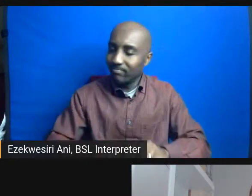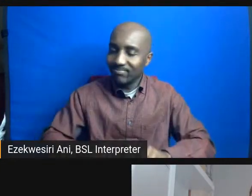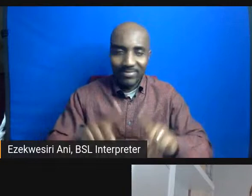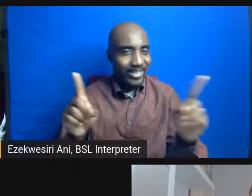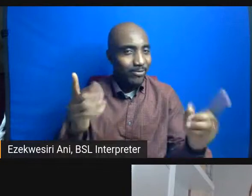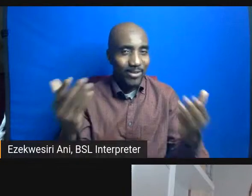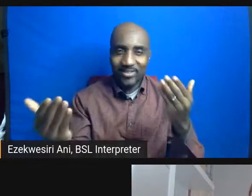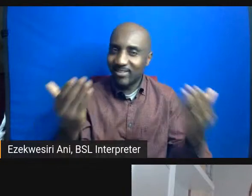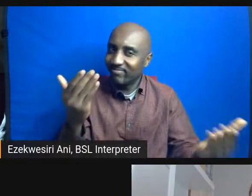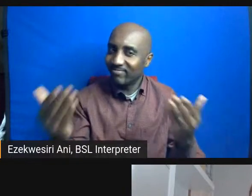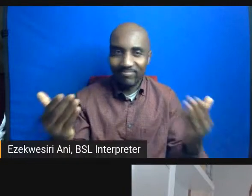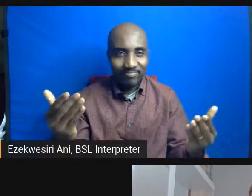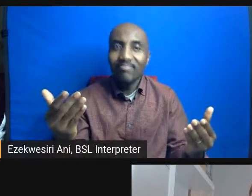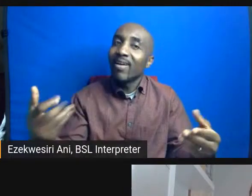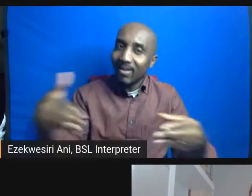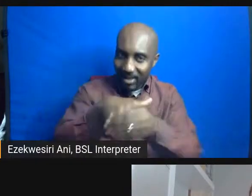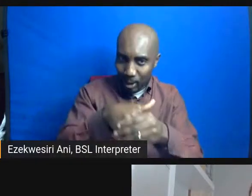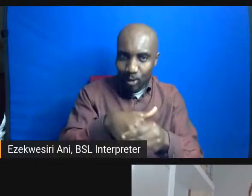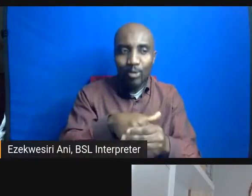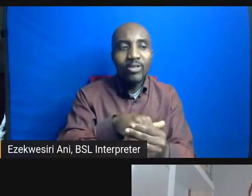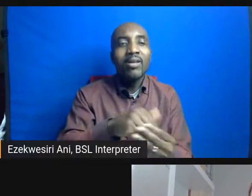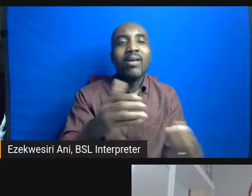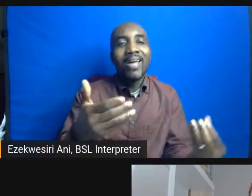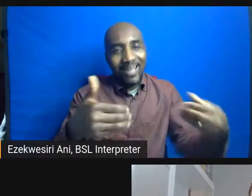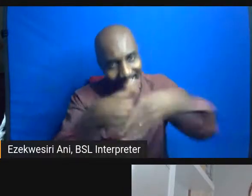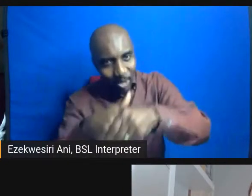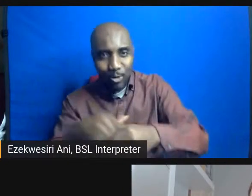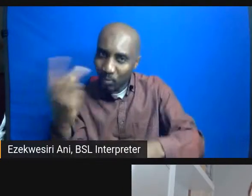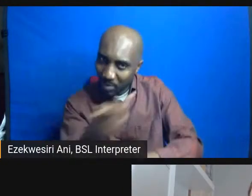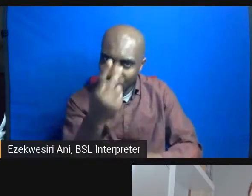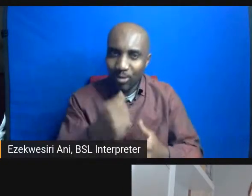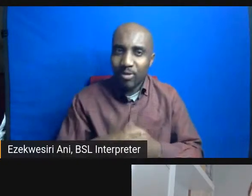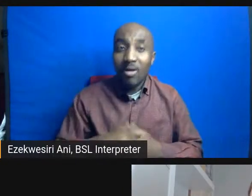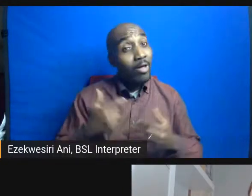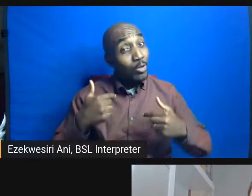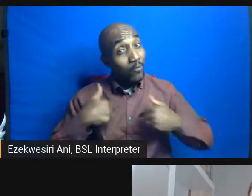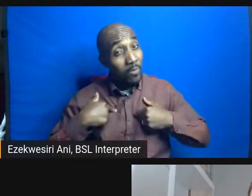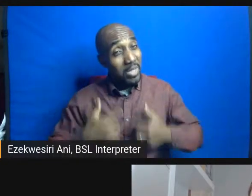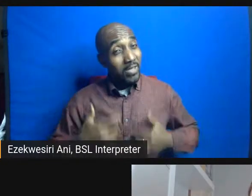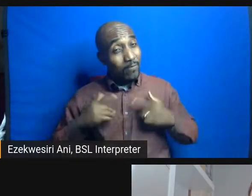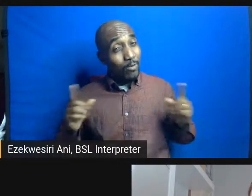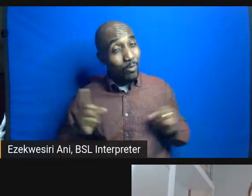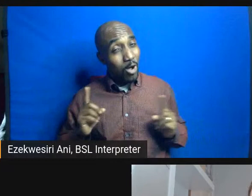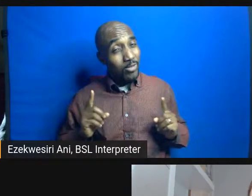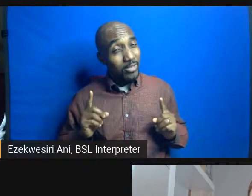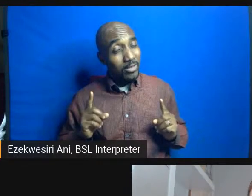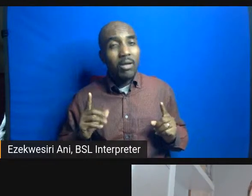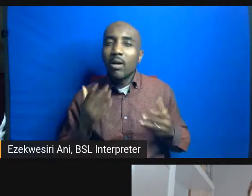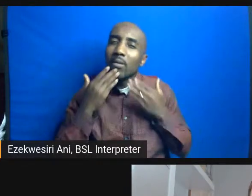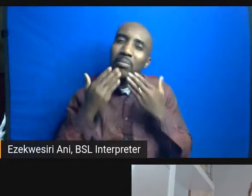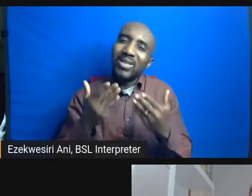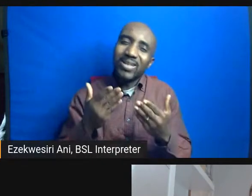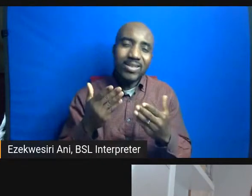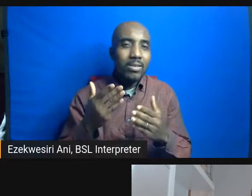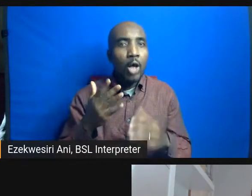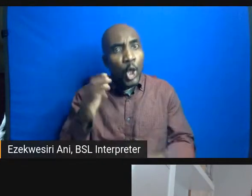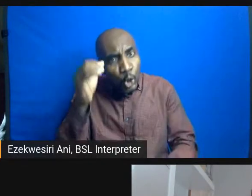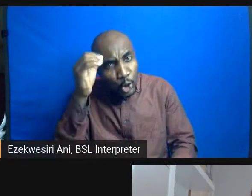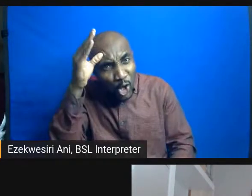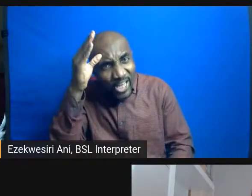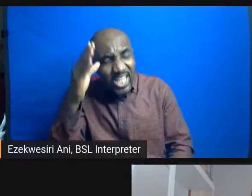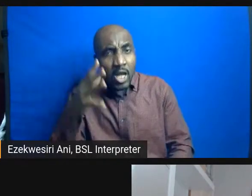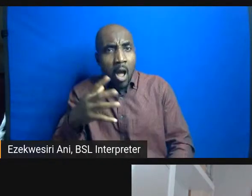for me, I guess maybe what I'm trying to say is, let's not be afraid of knowledge,